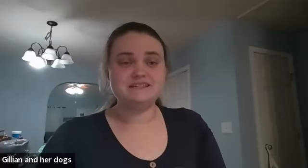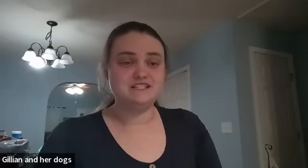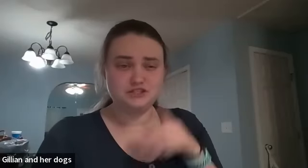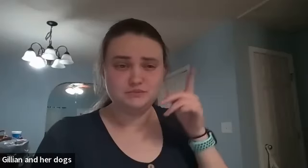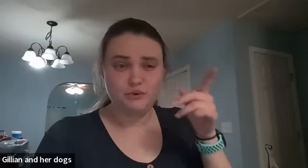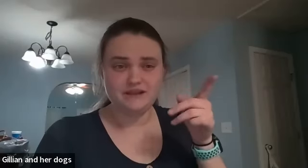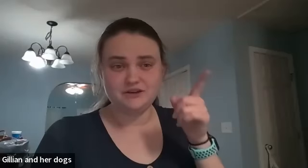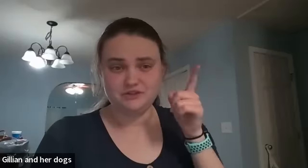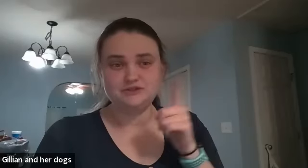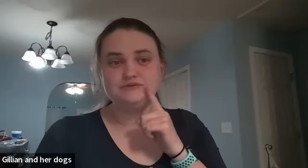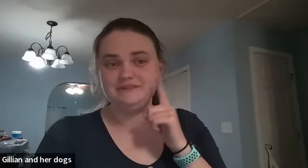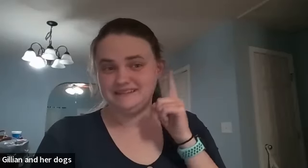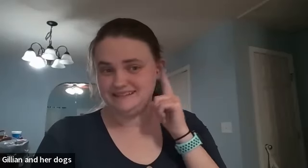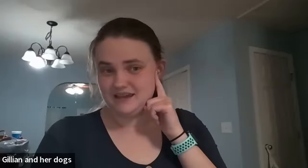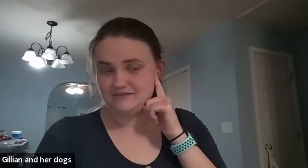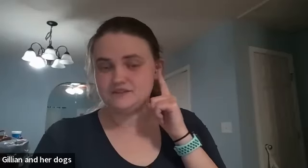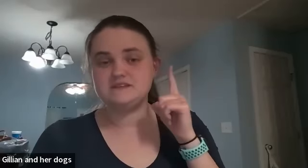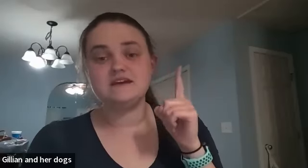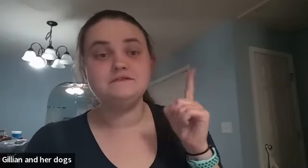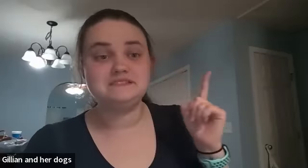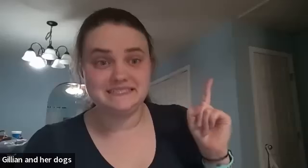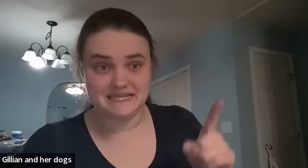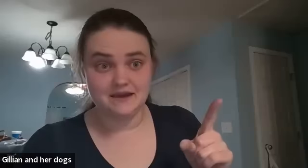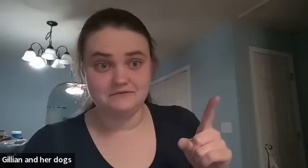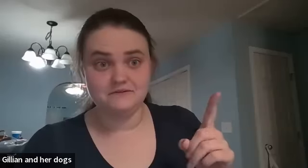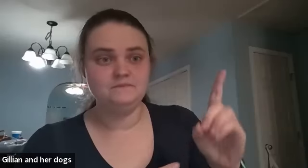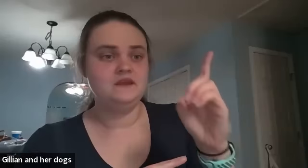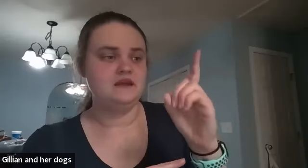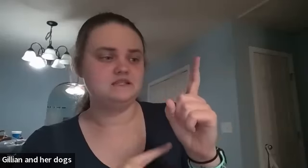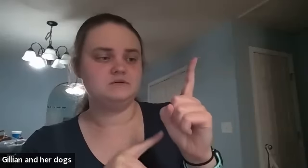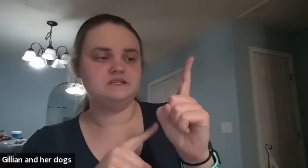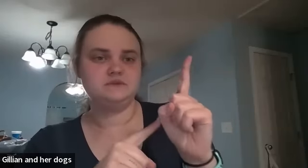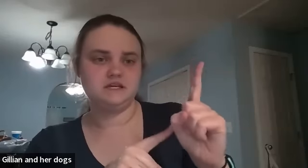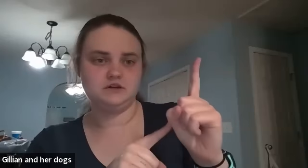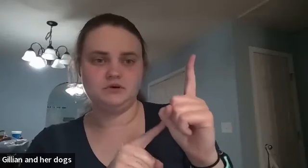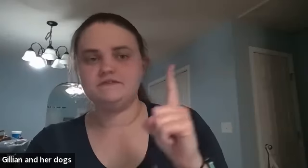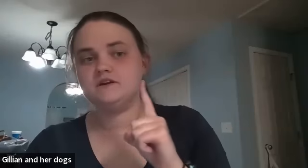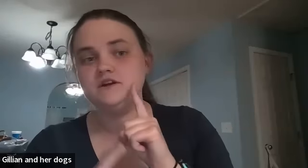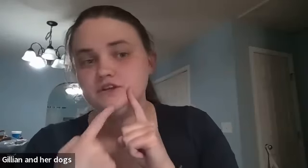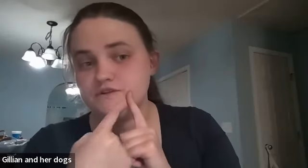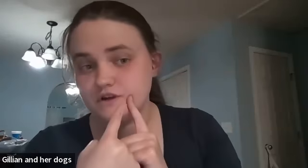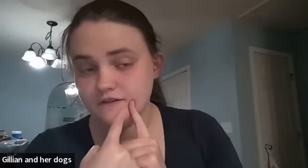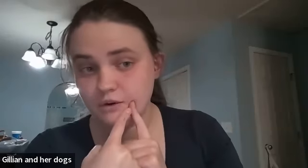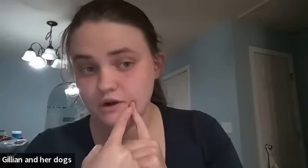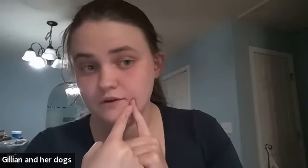it is, you just point and go, you deaf. So the sign for deaf is going to be your pointer finger. You start at the corner of your